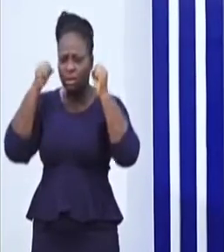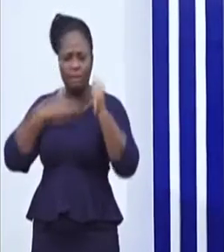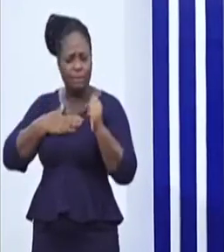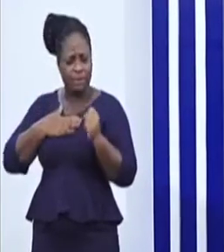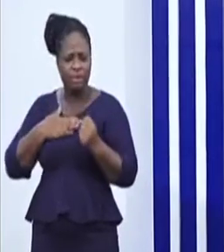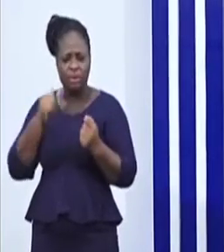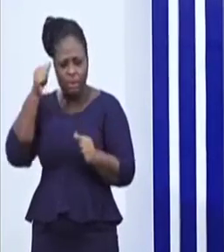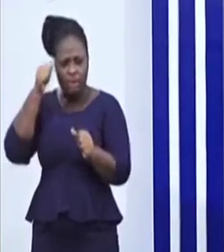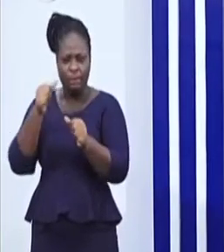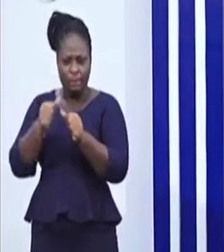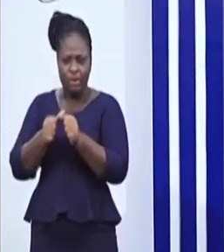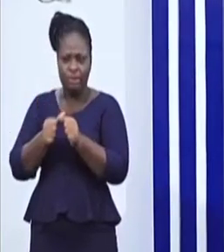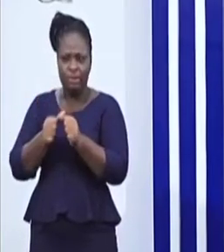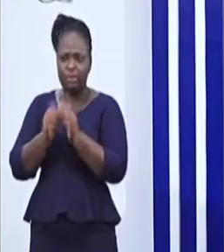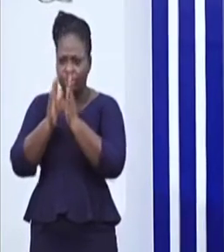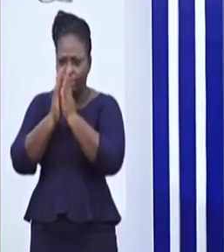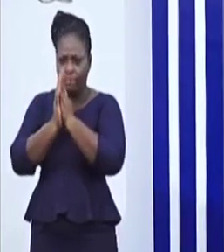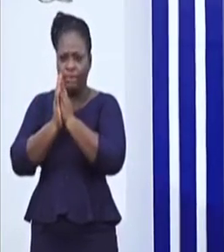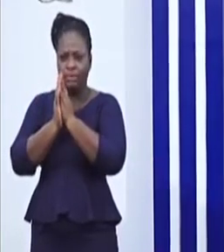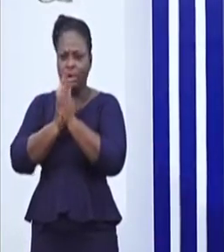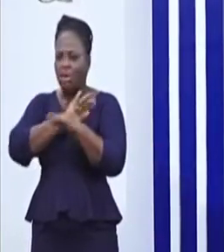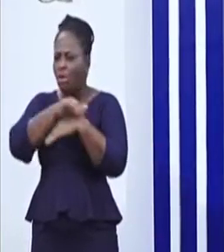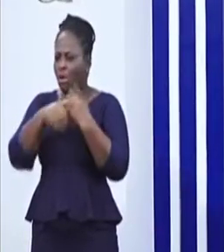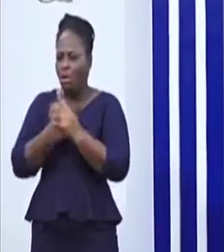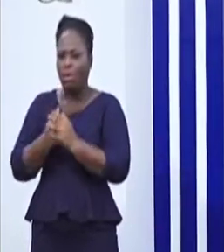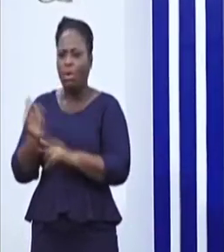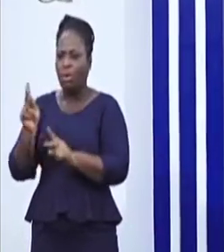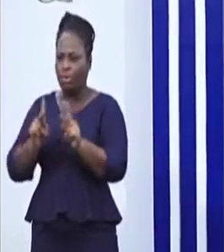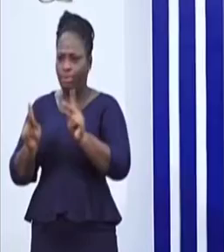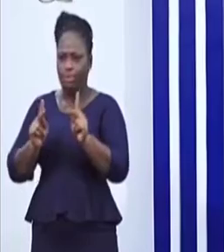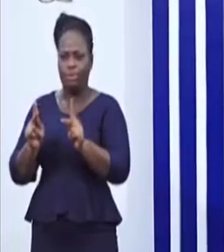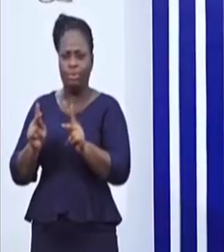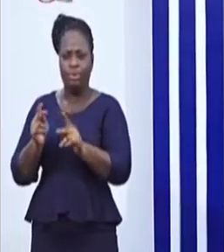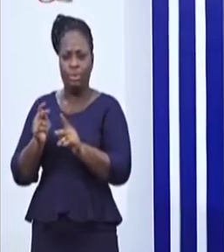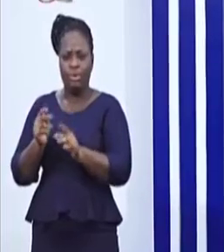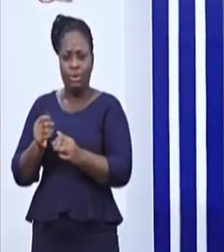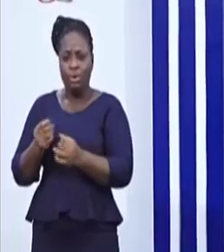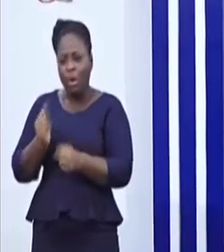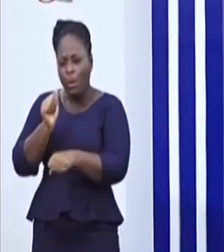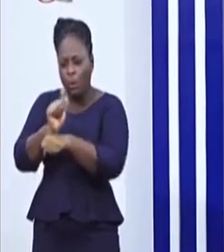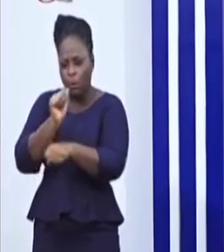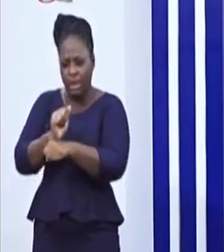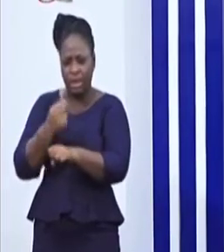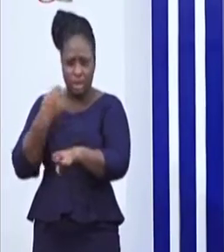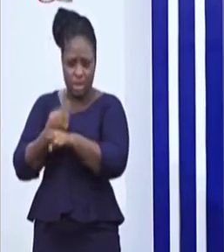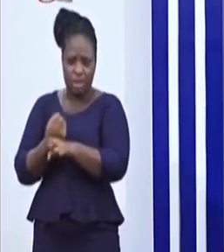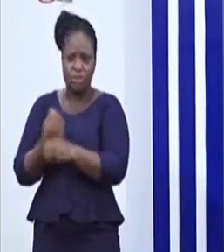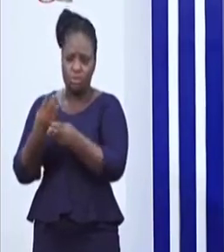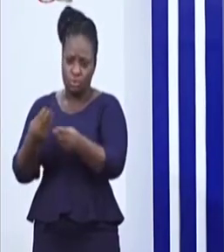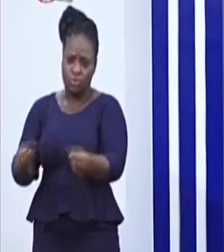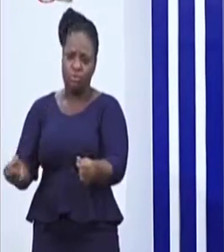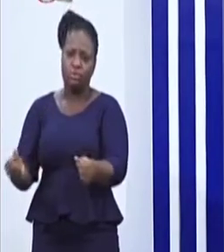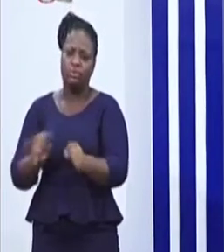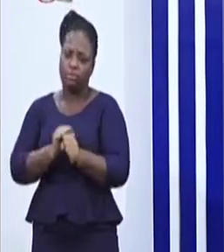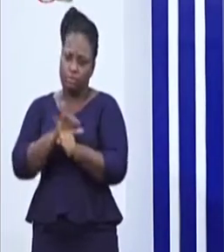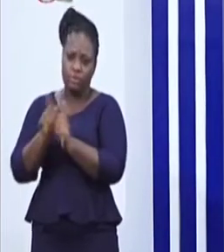prayers. We also invite you to remember all other field officials in your prayers as they do this work.